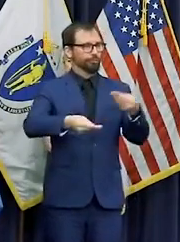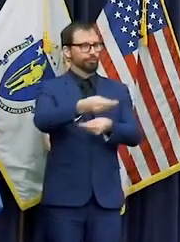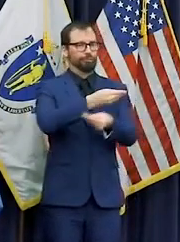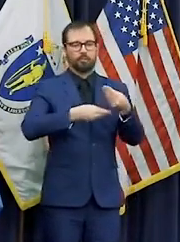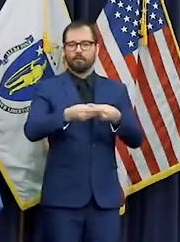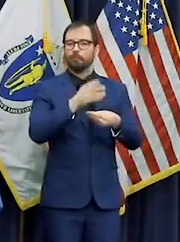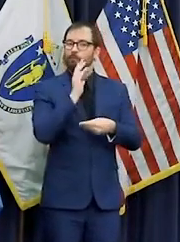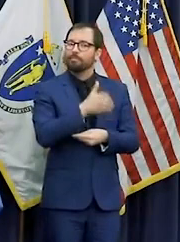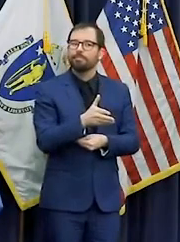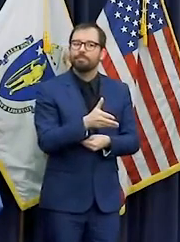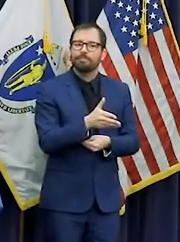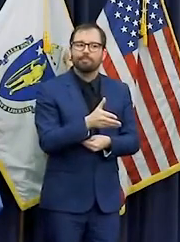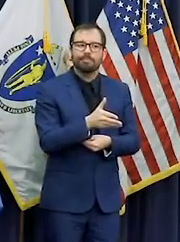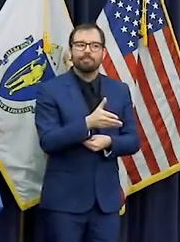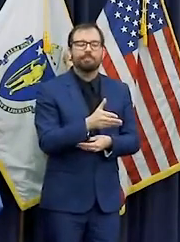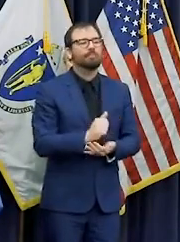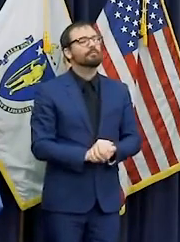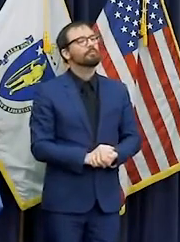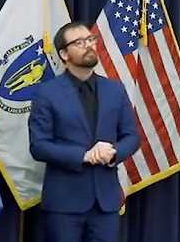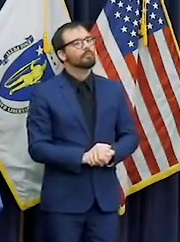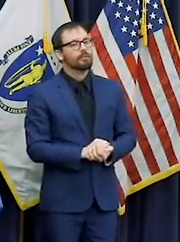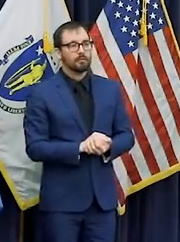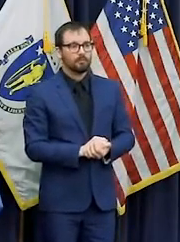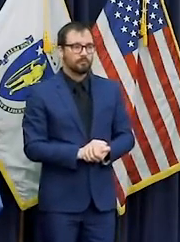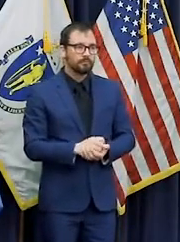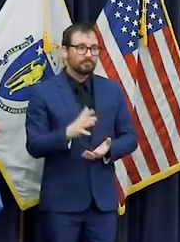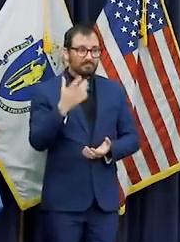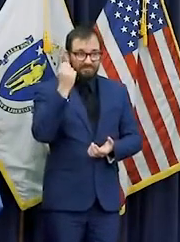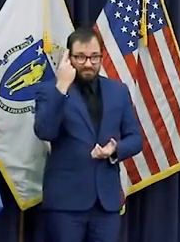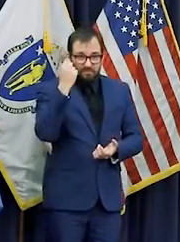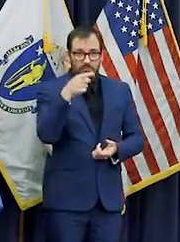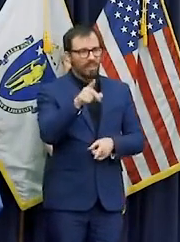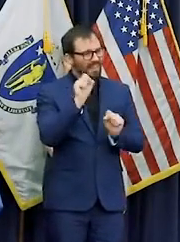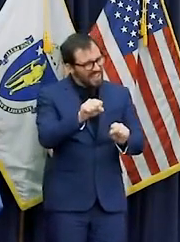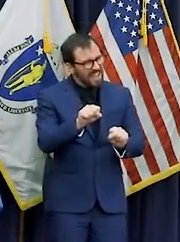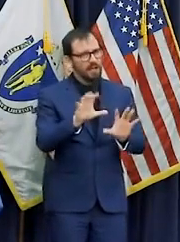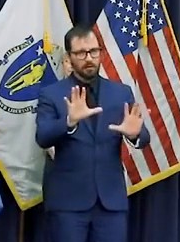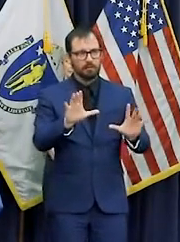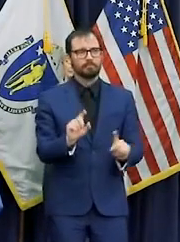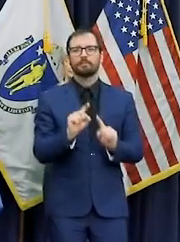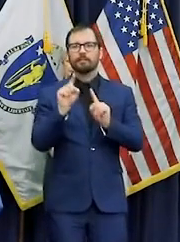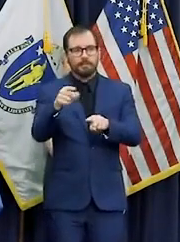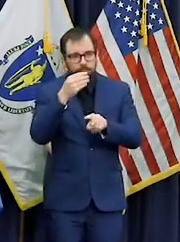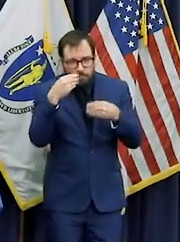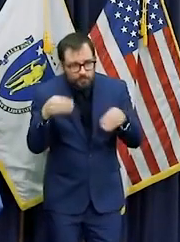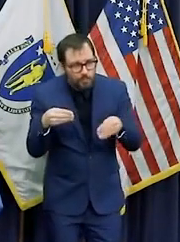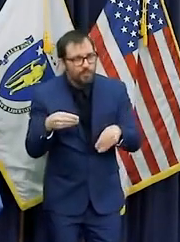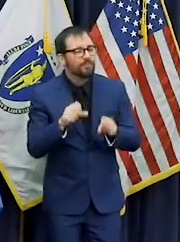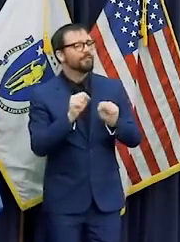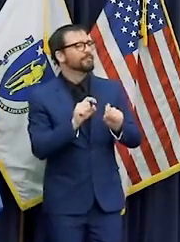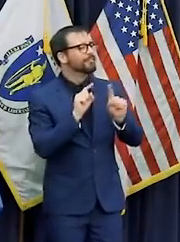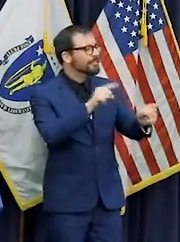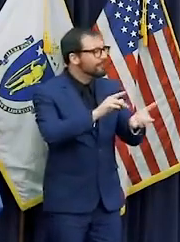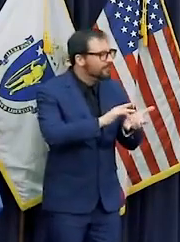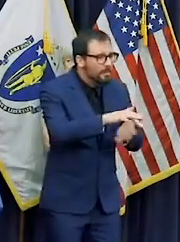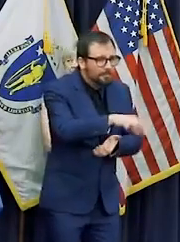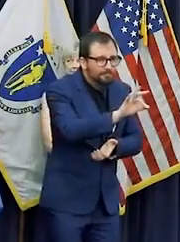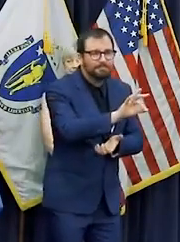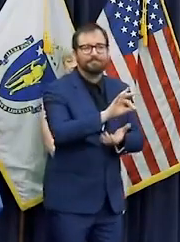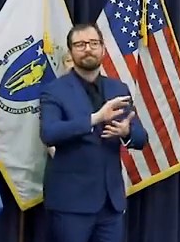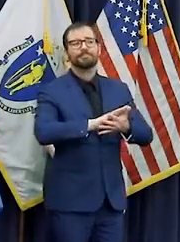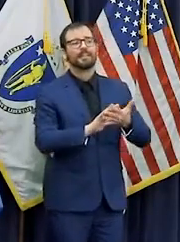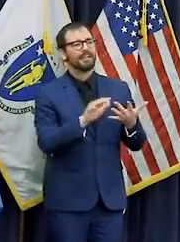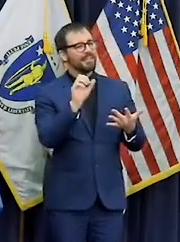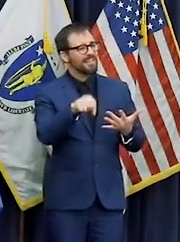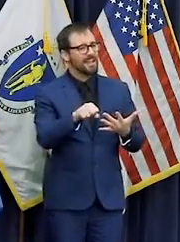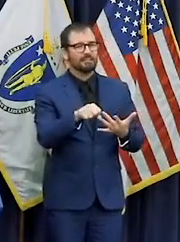that everyone can still buy food at the grocery store, get what they need at the pharmacy, and of course, take a walk around the block